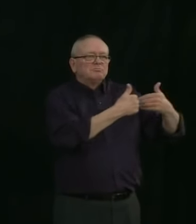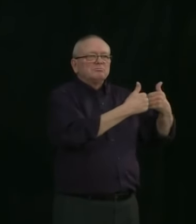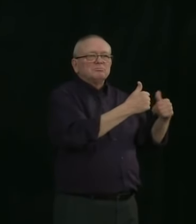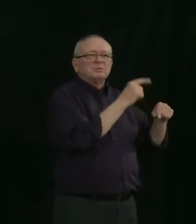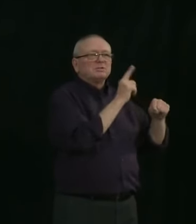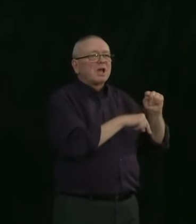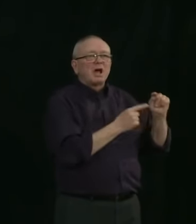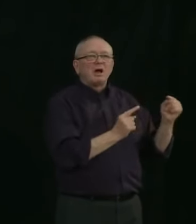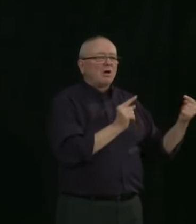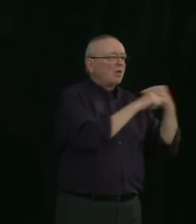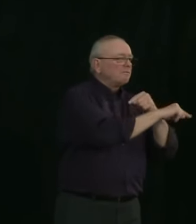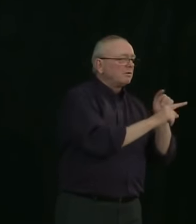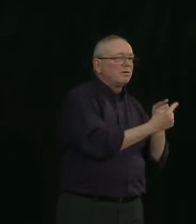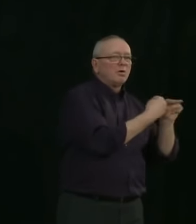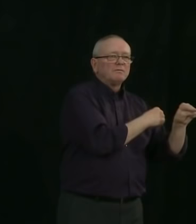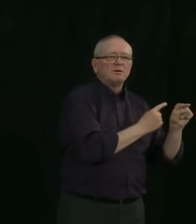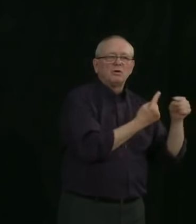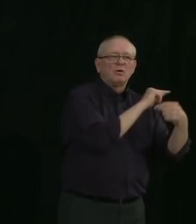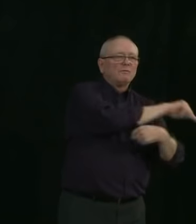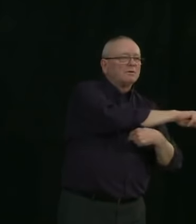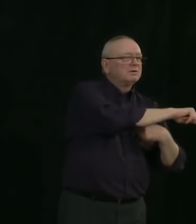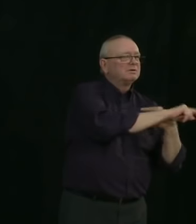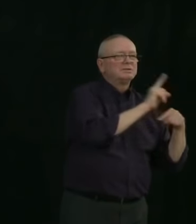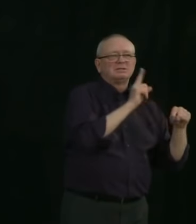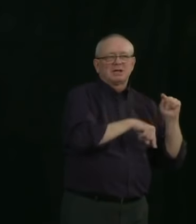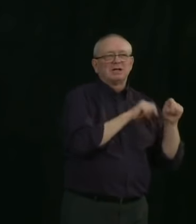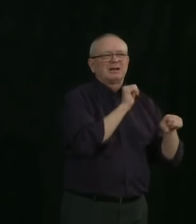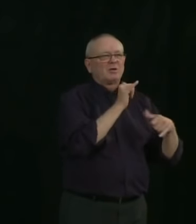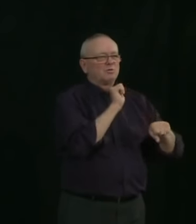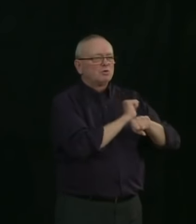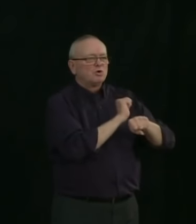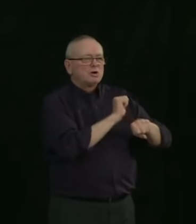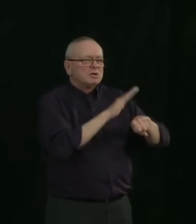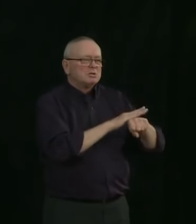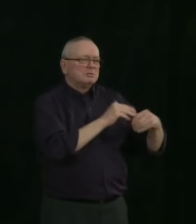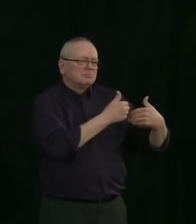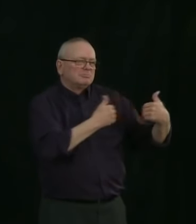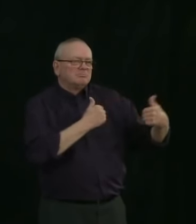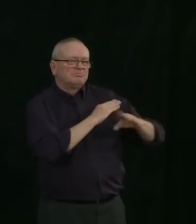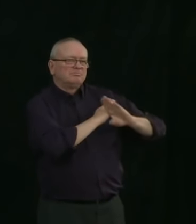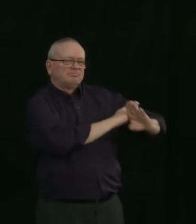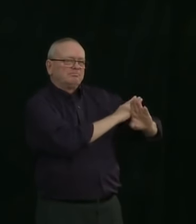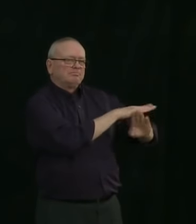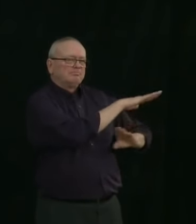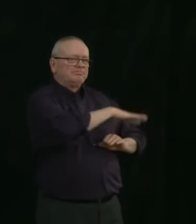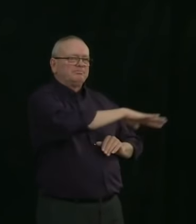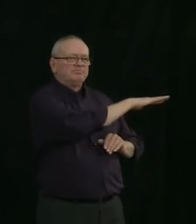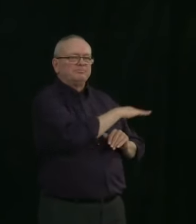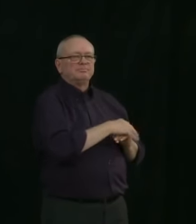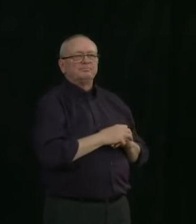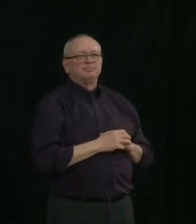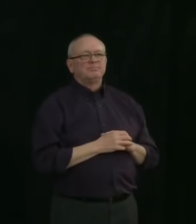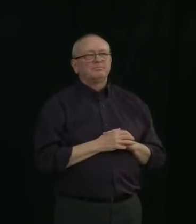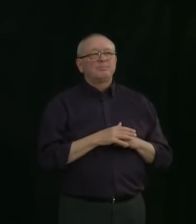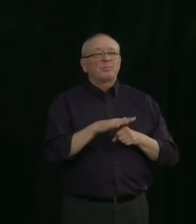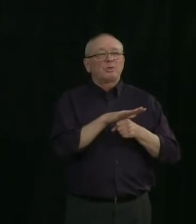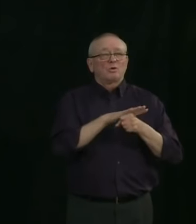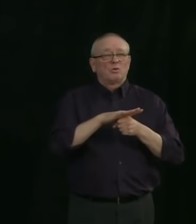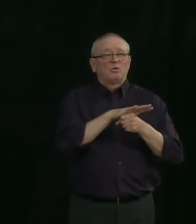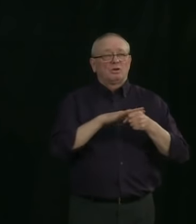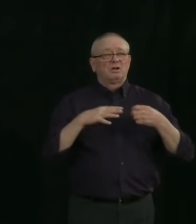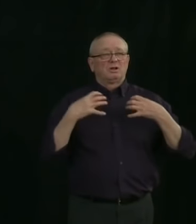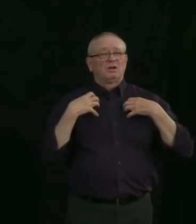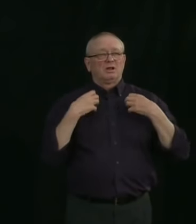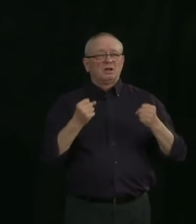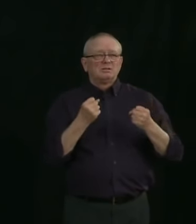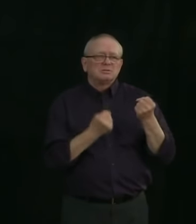that that is underway, that our local Edmonton zone medical officers of health are supporting that facility to make sure that all outbreak precautions are